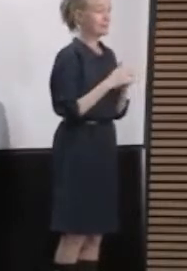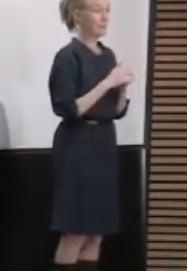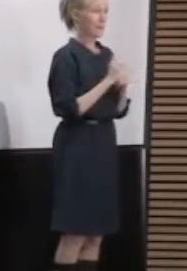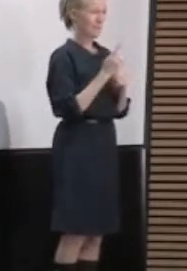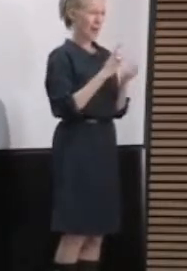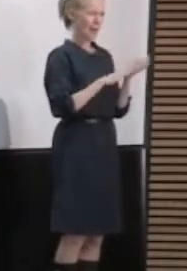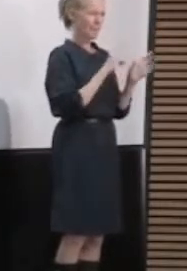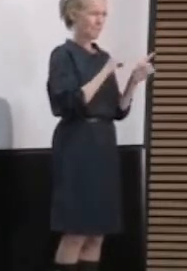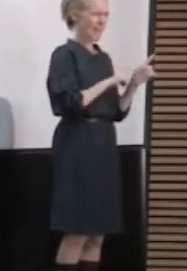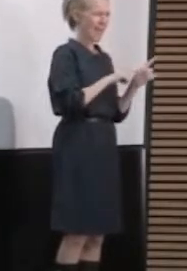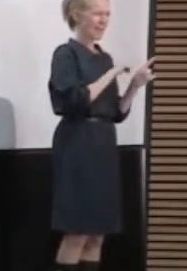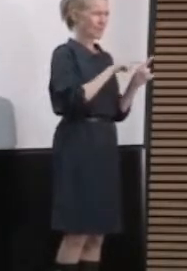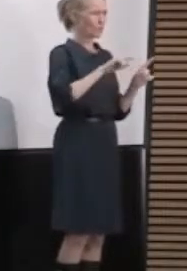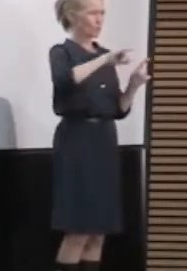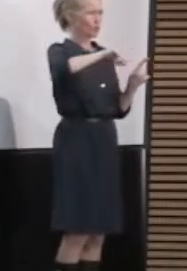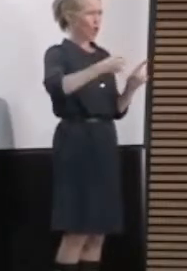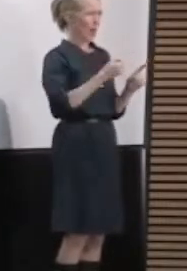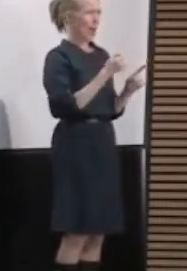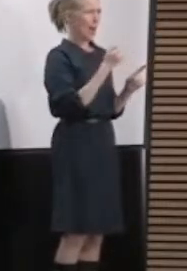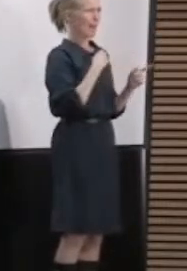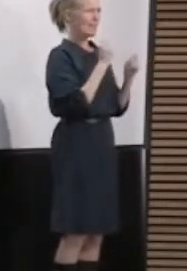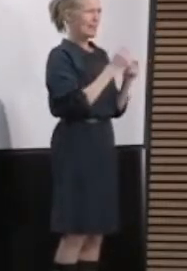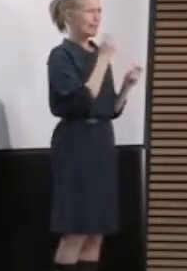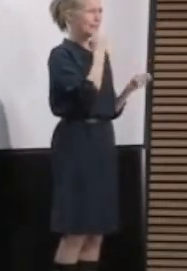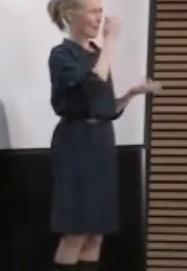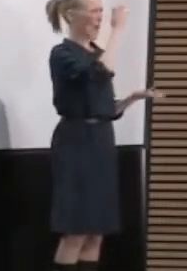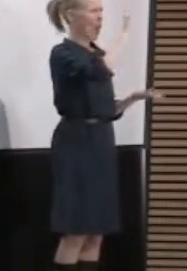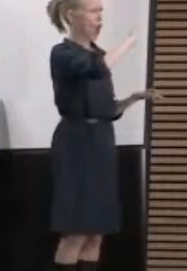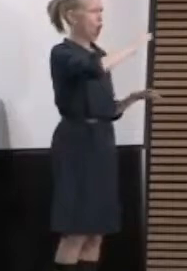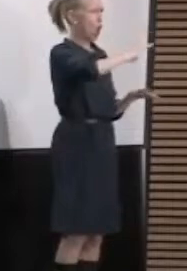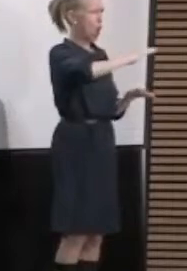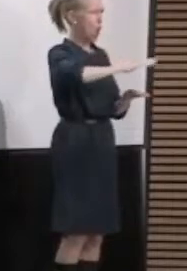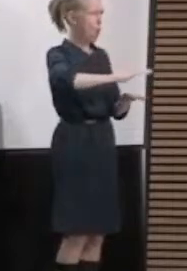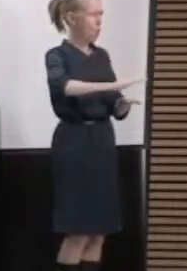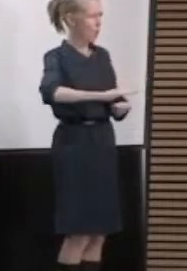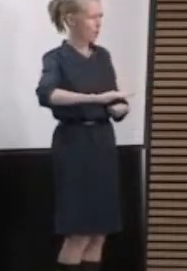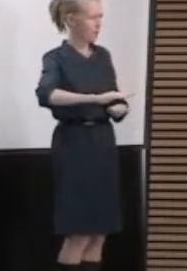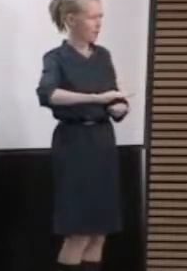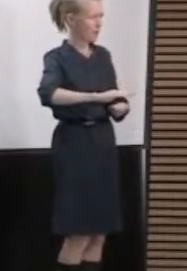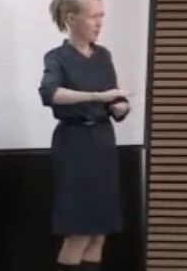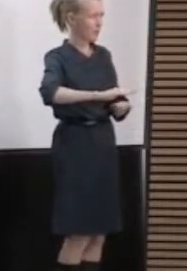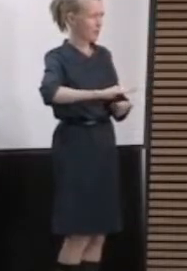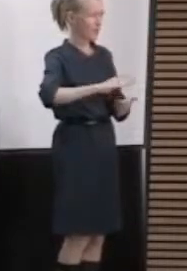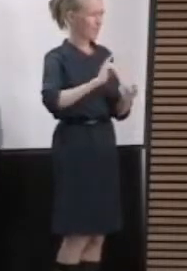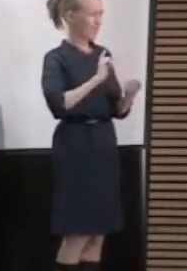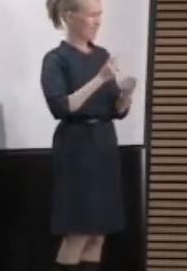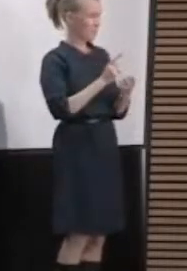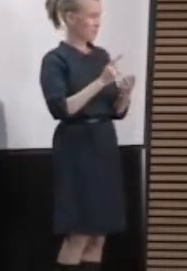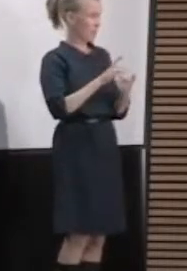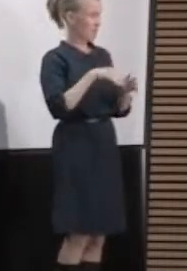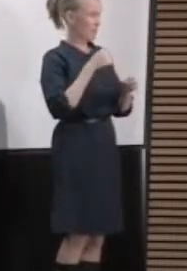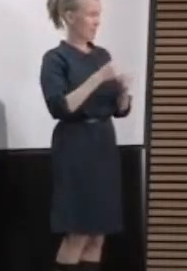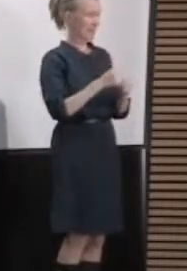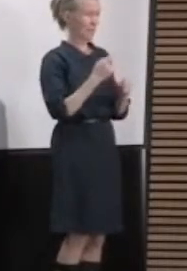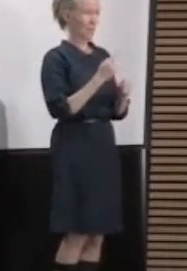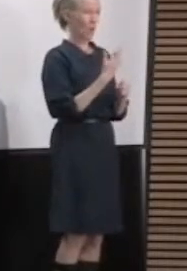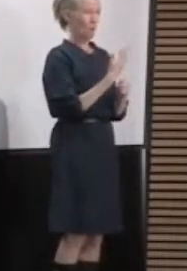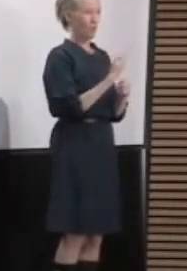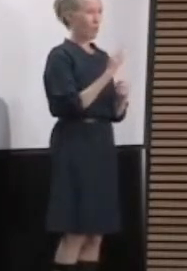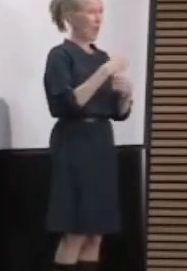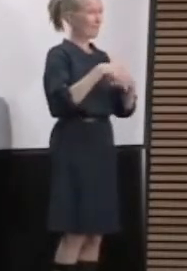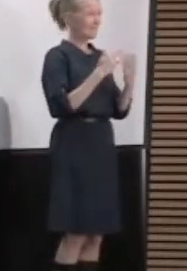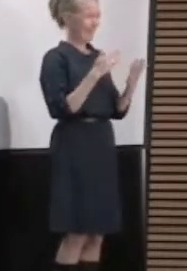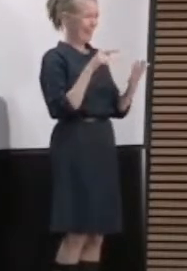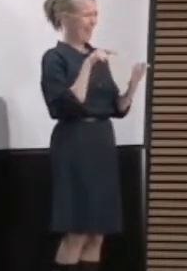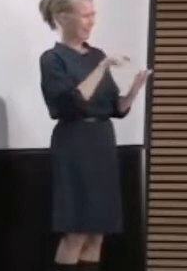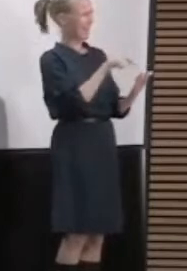from 165,000 in May to 65,000 in July. On some days, testing was as low as 500 to 600. Do you